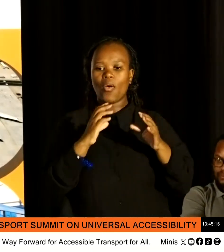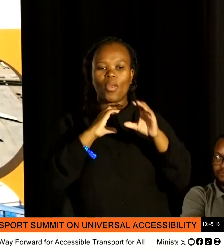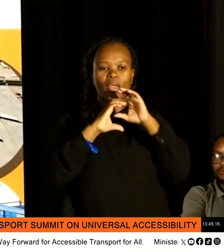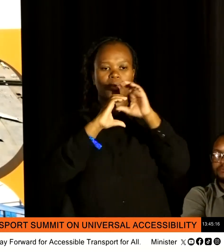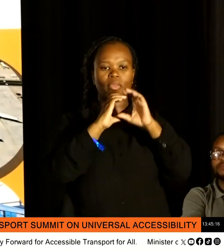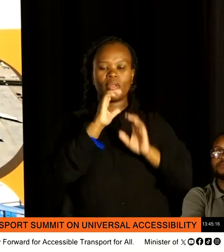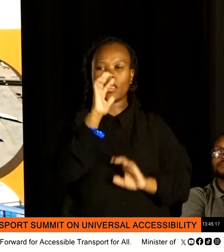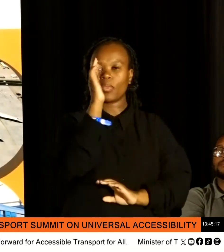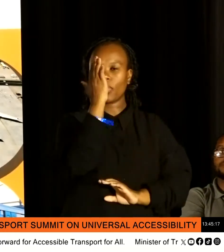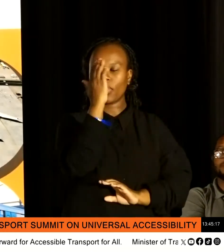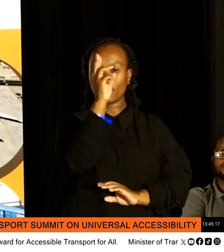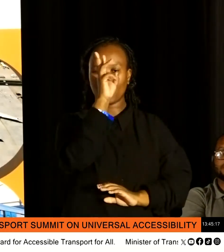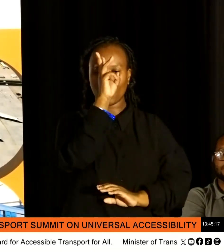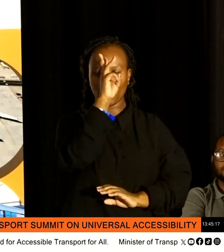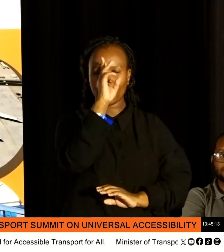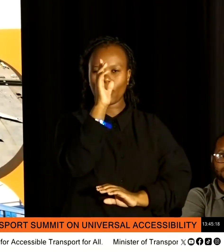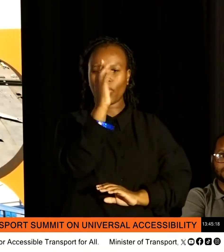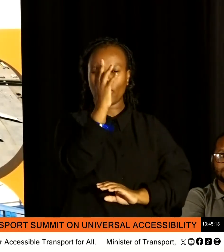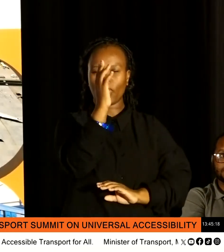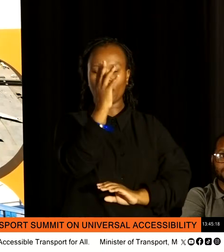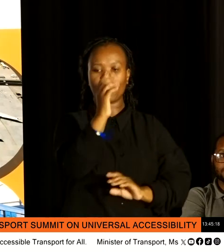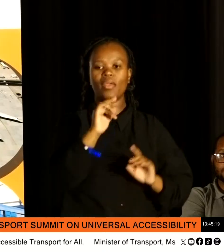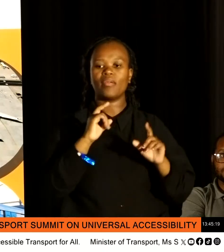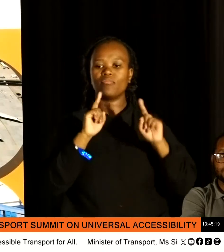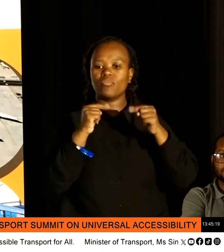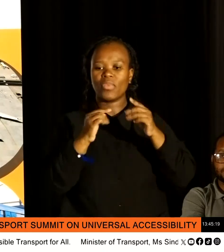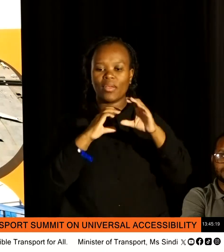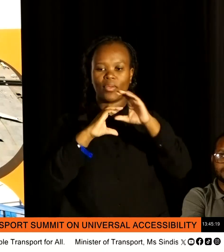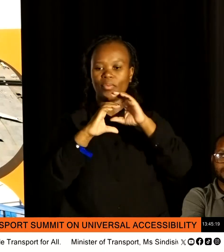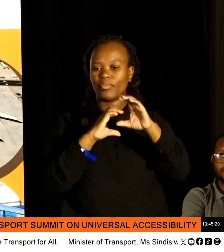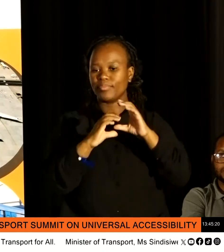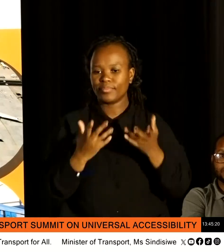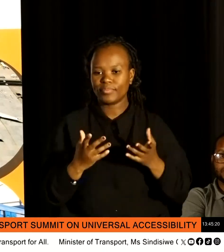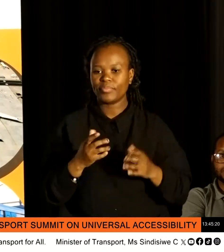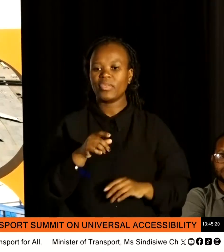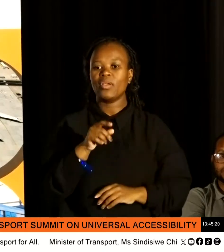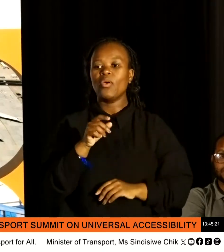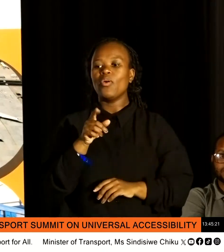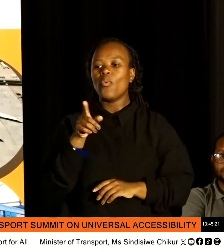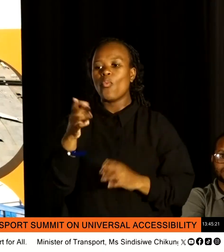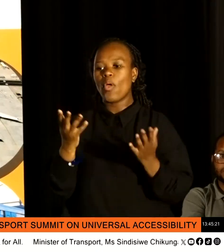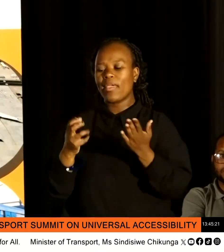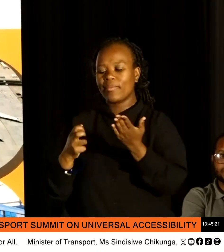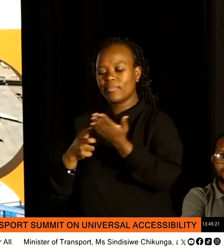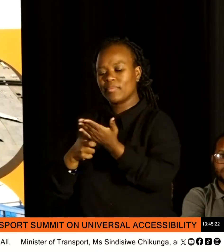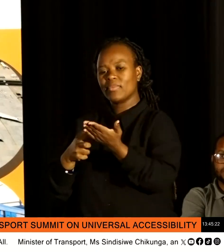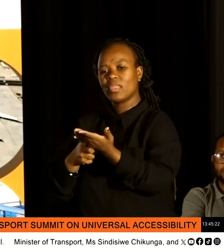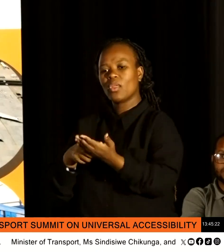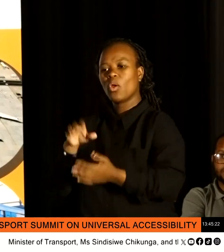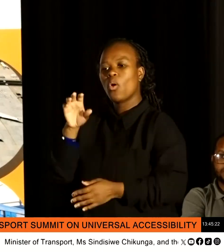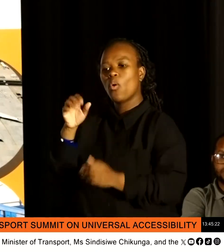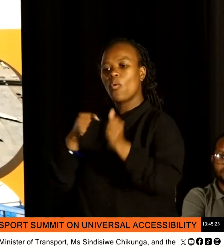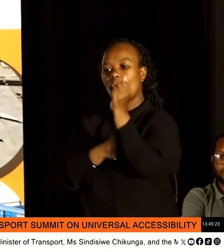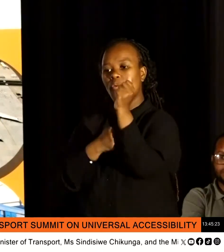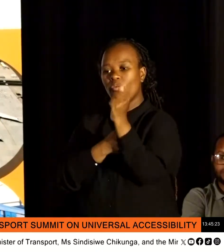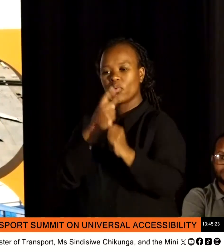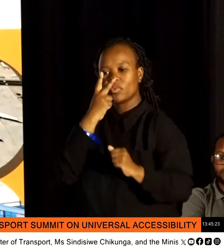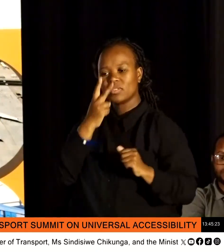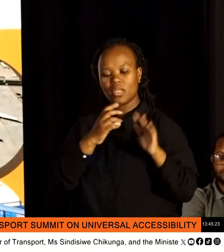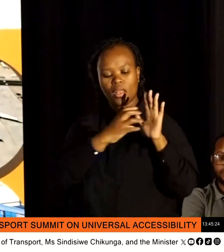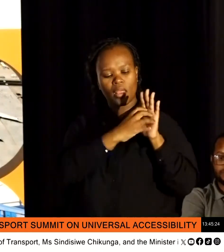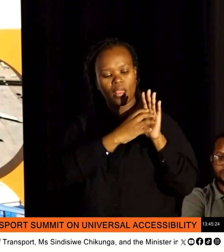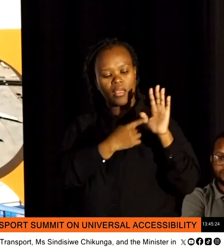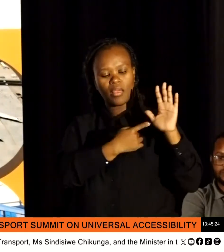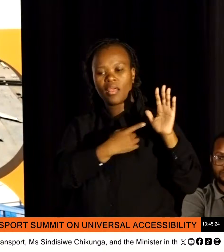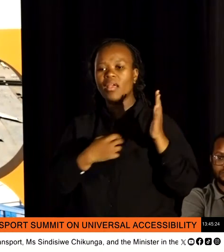on the glass. Despite the presence of the telecoil at the ticket office, you can see there in the image that the